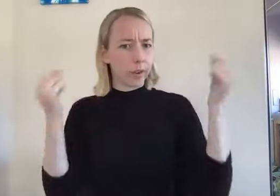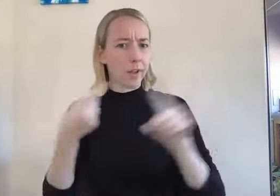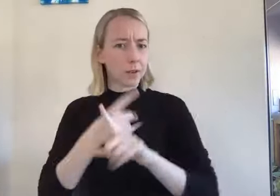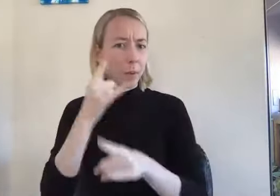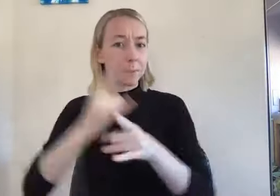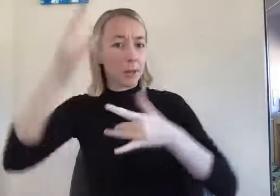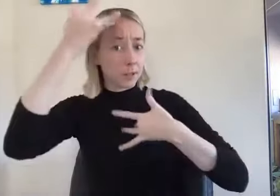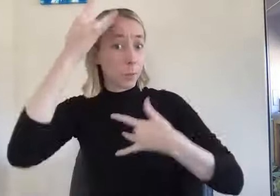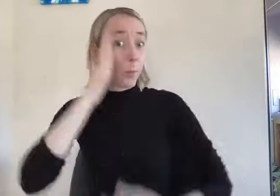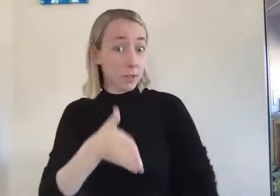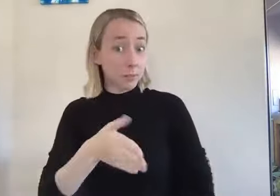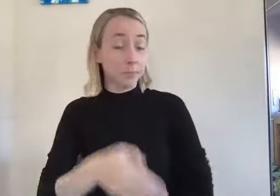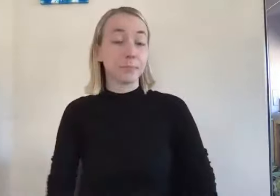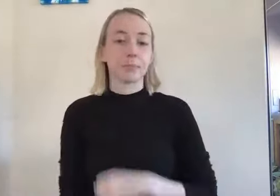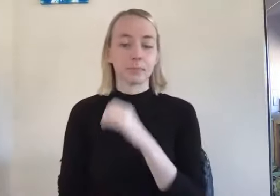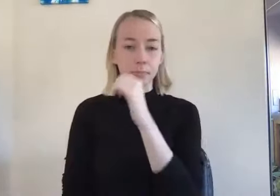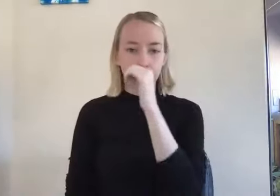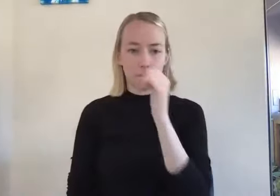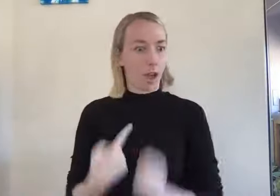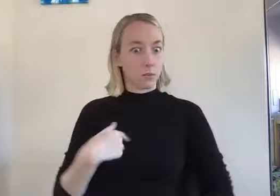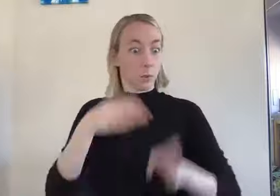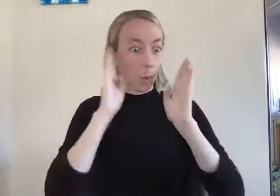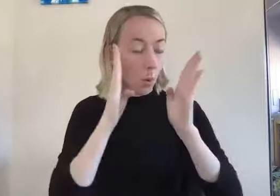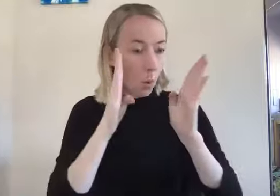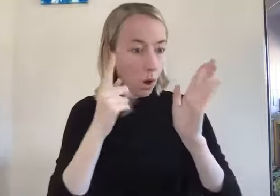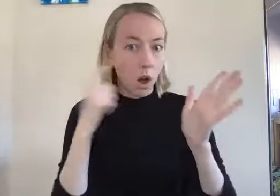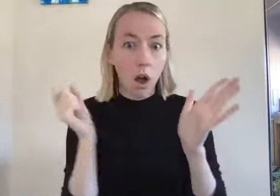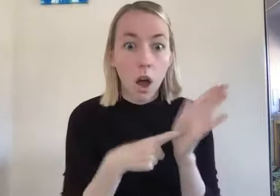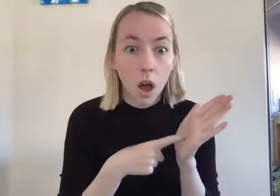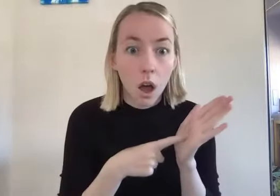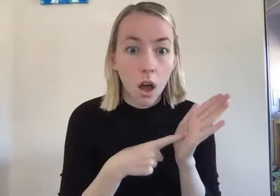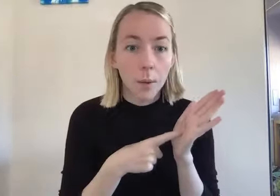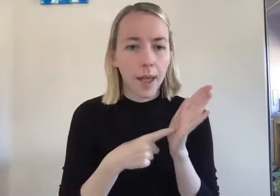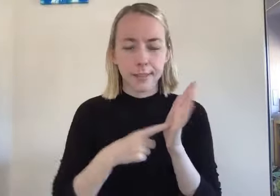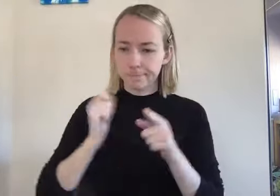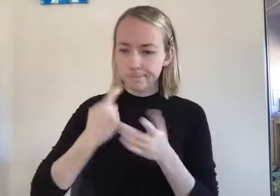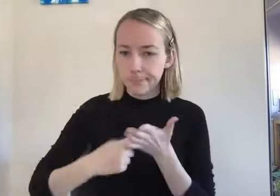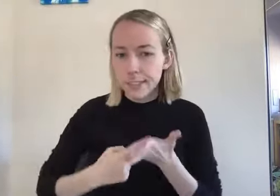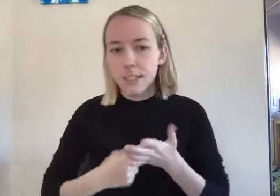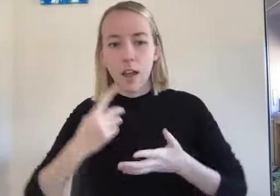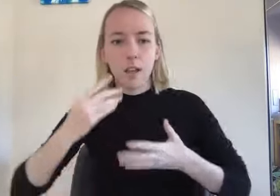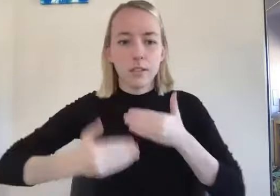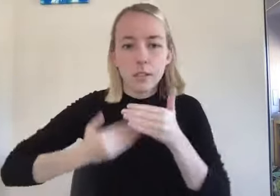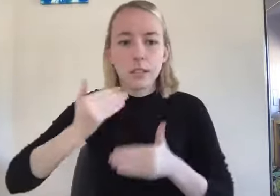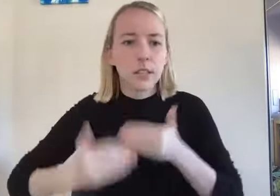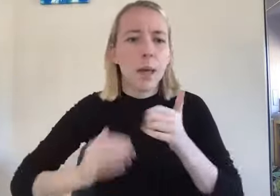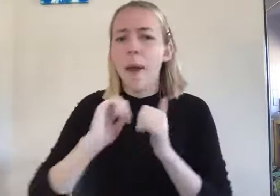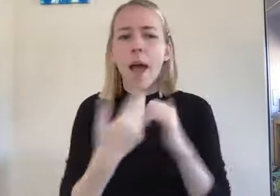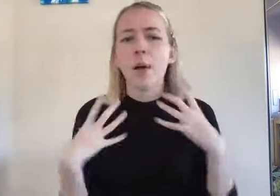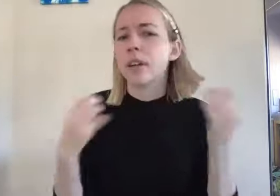you'll recover from alcoholism. And that got my attention, and then he went through all the steps and how you use the Big Book